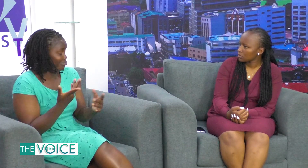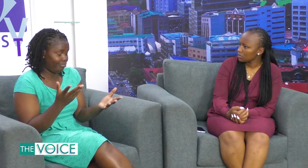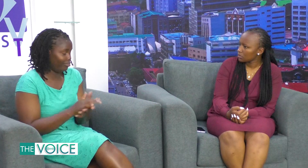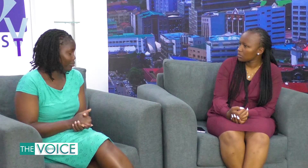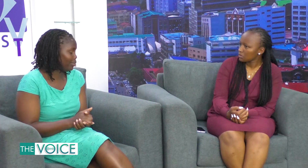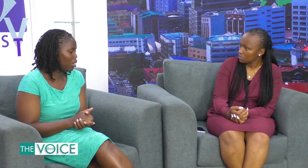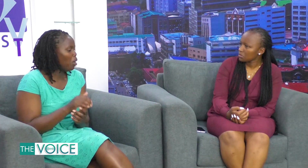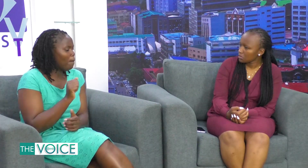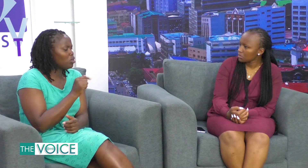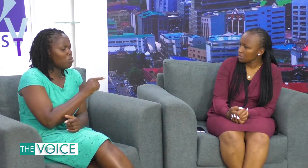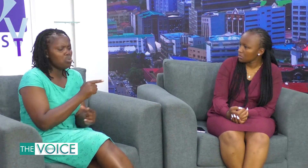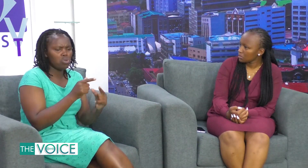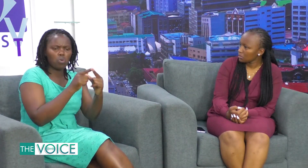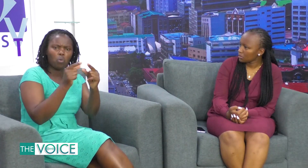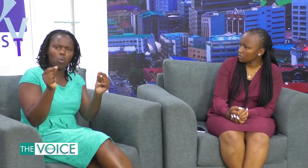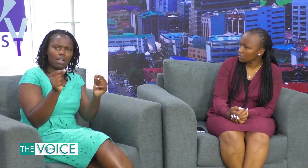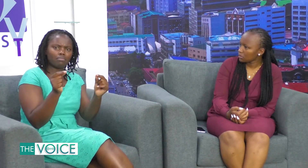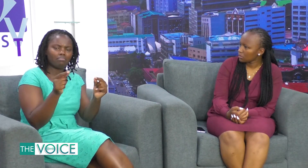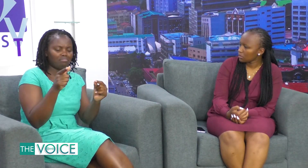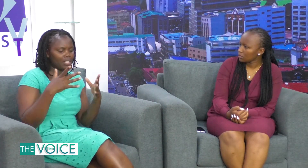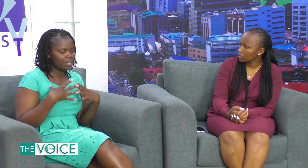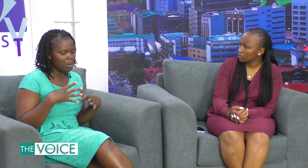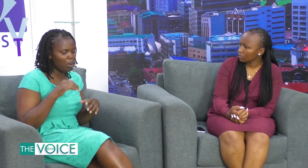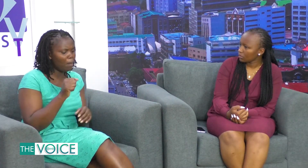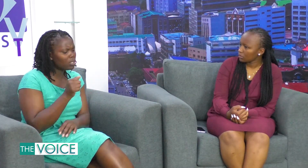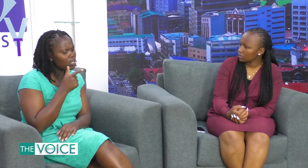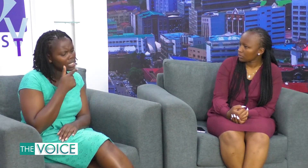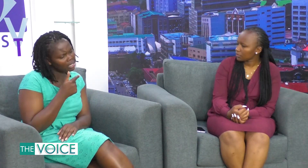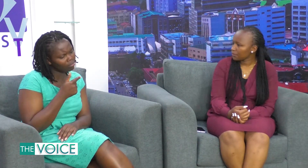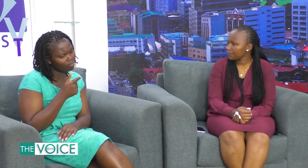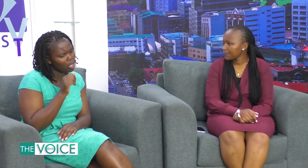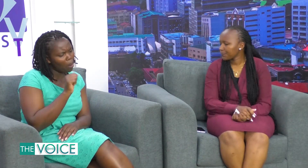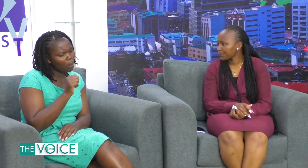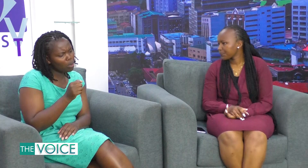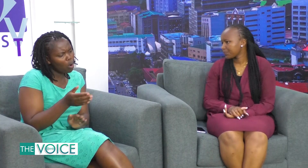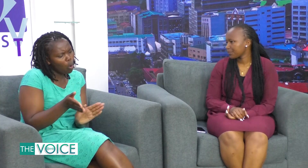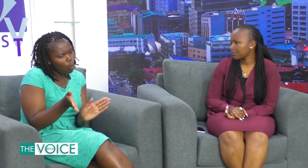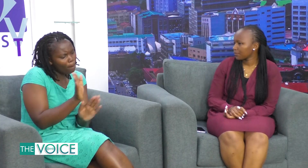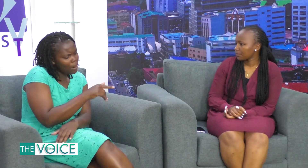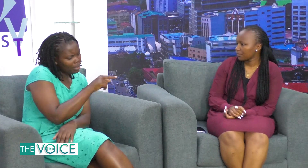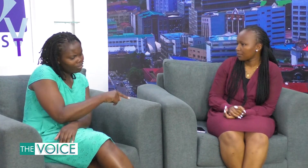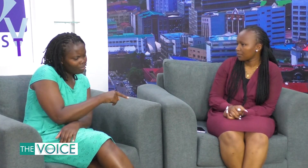because of different reasons that we might have. So maybe would you have a word to the youth who are watching